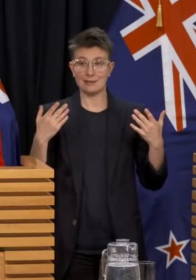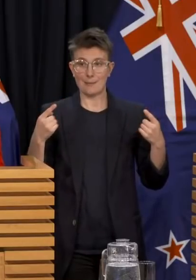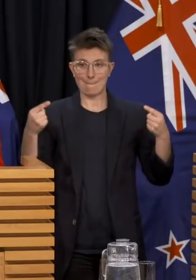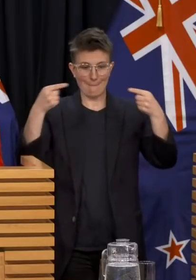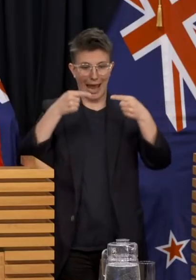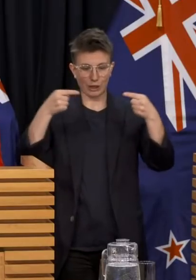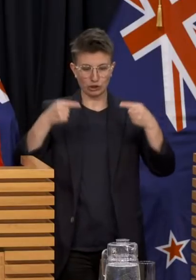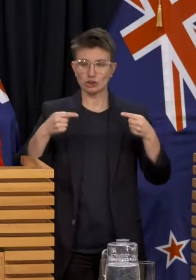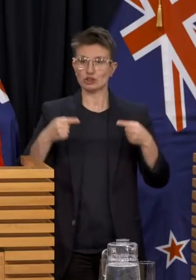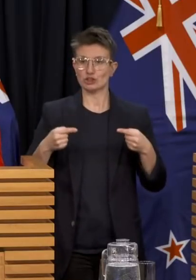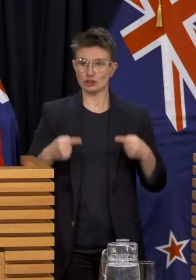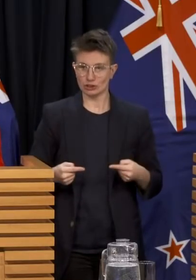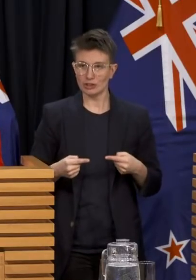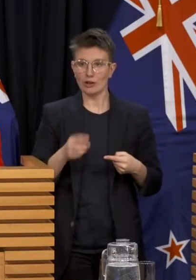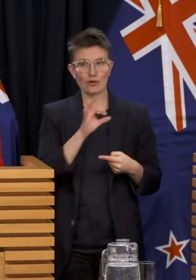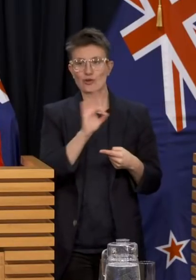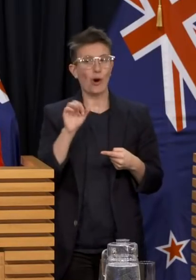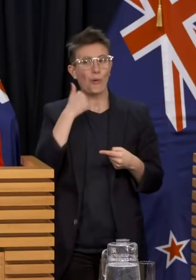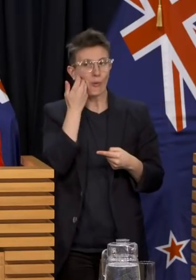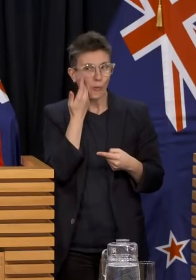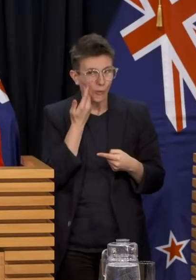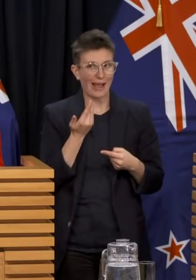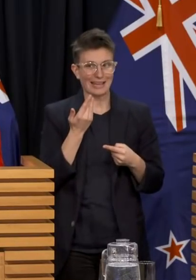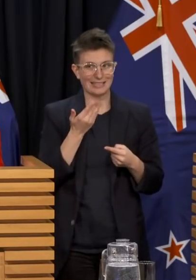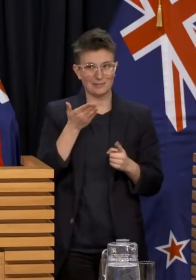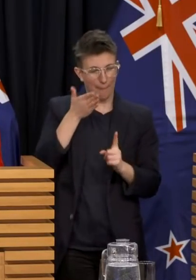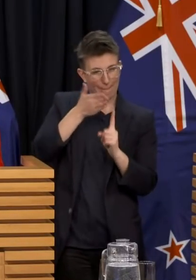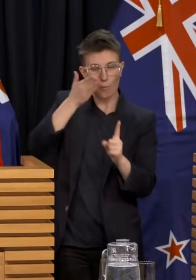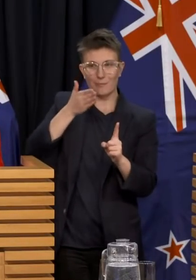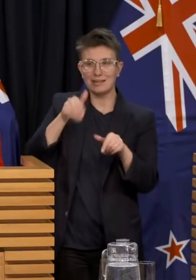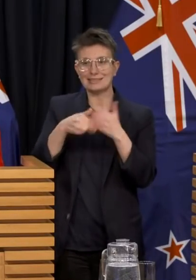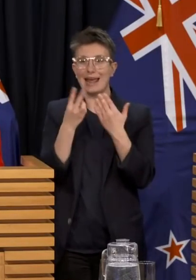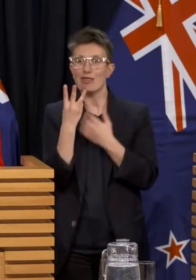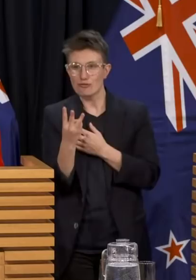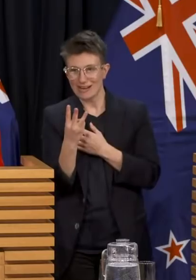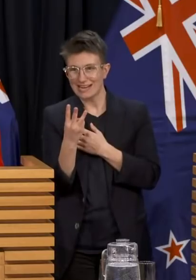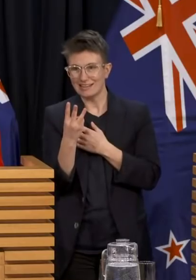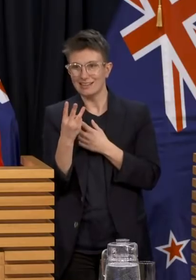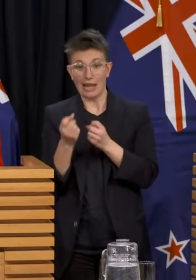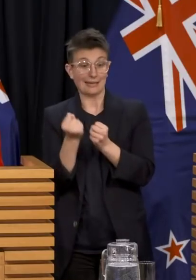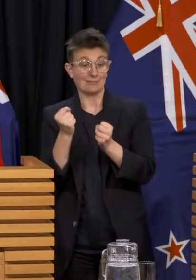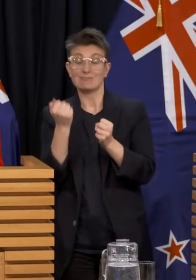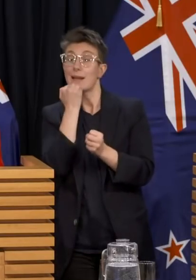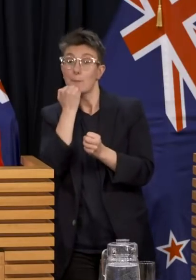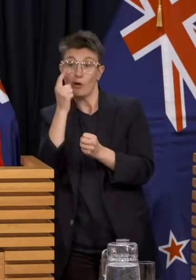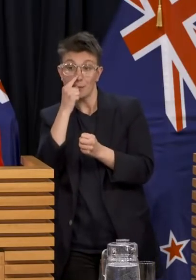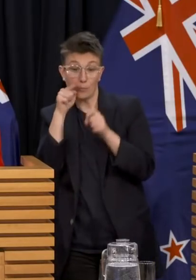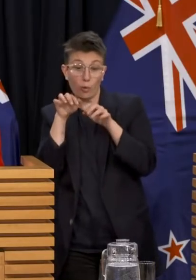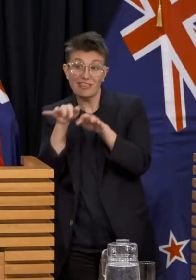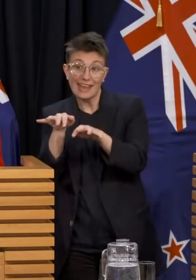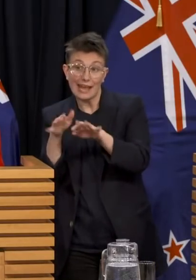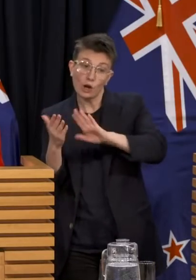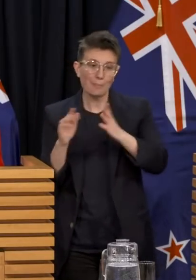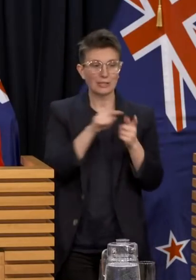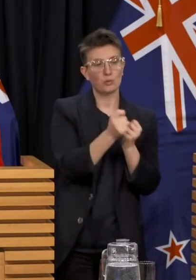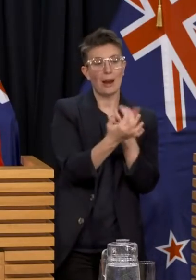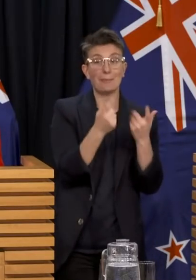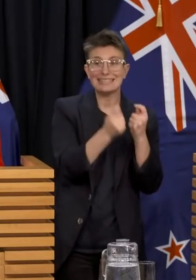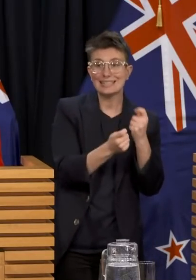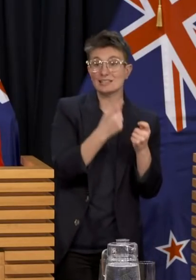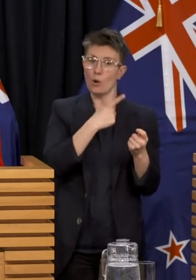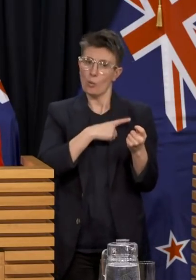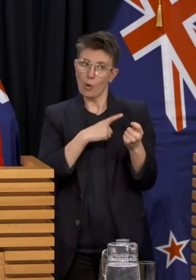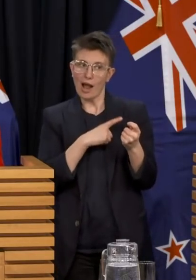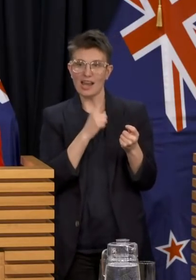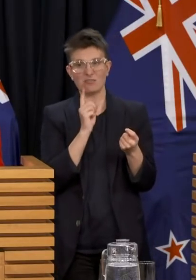for example, and the number of day 3 tests, because we don't test babies, for example. But we just want to know that we're getting the right match up there. The